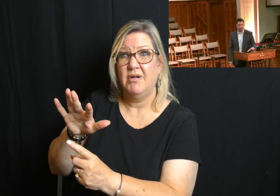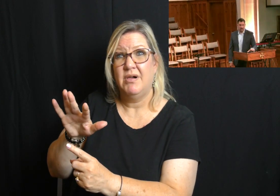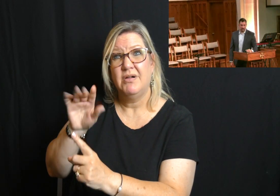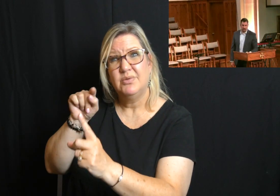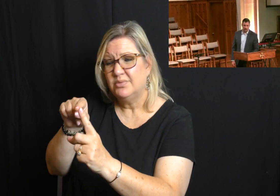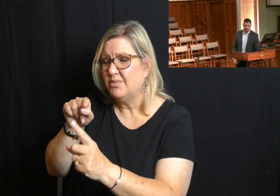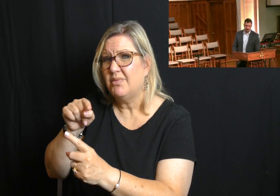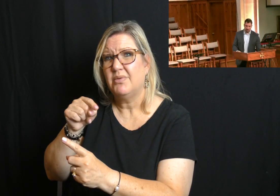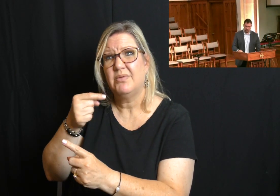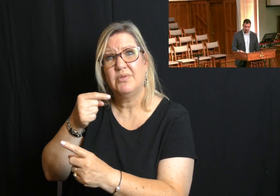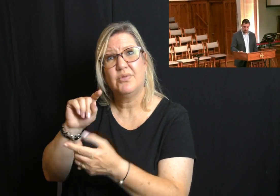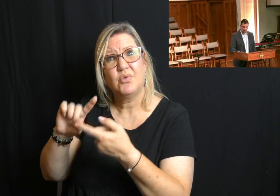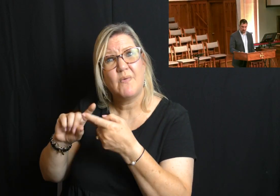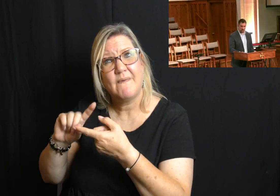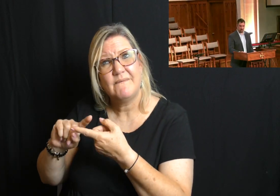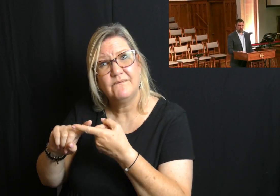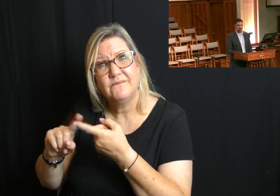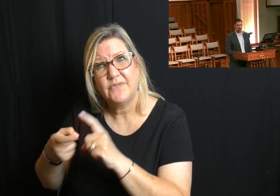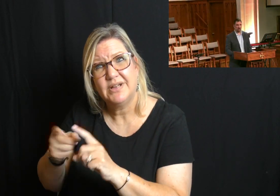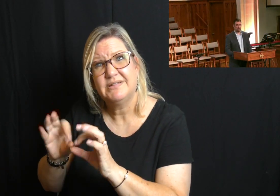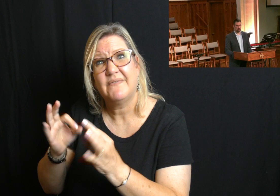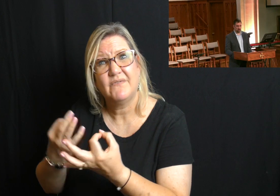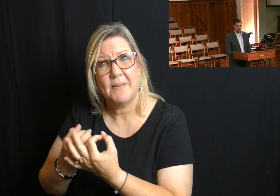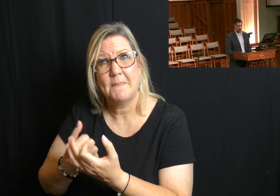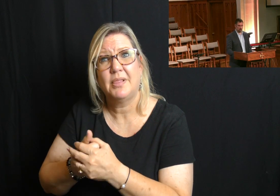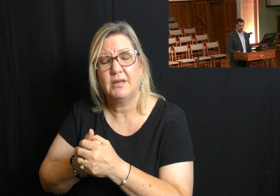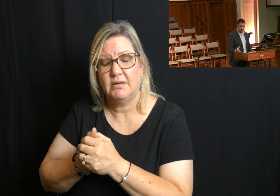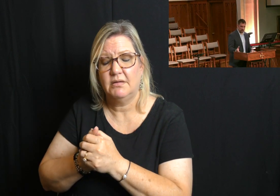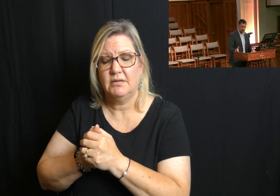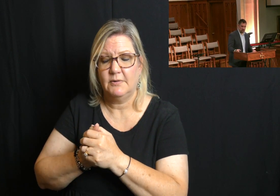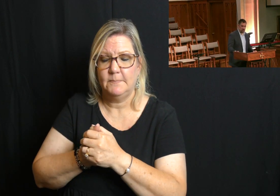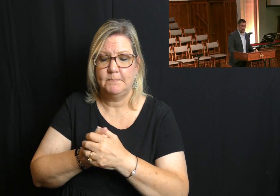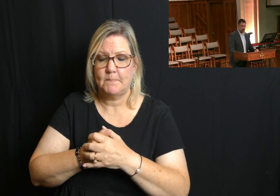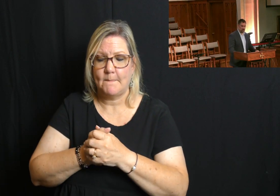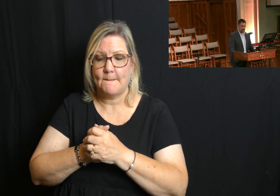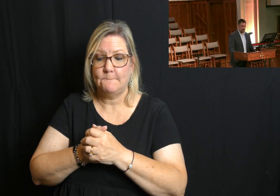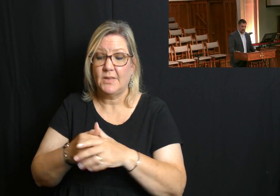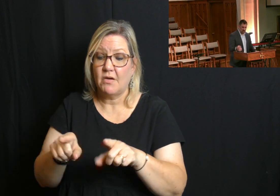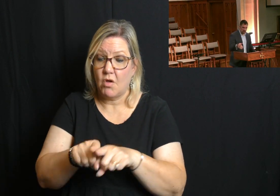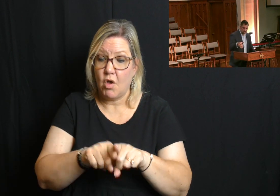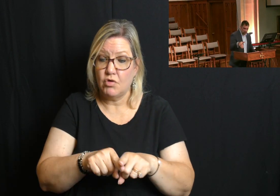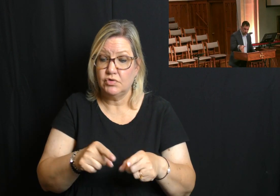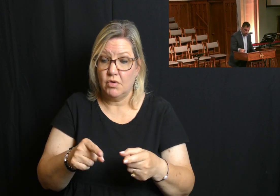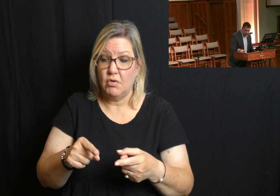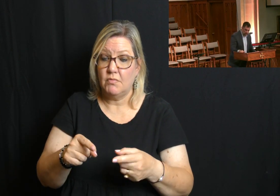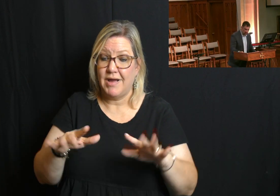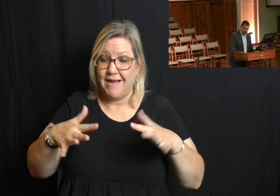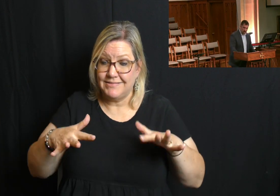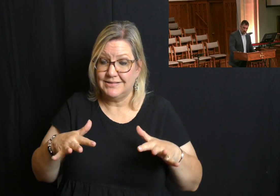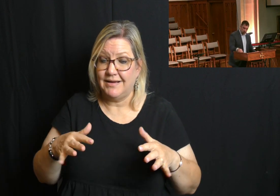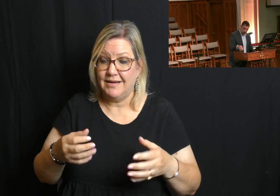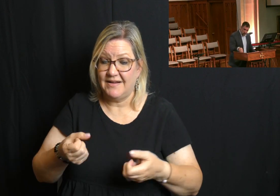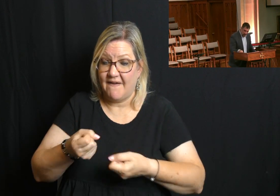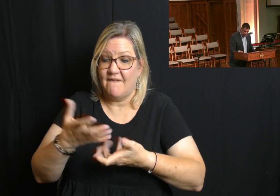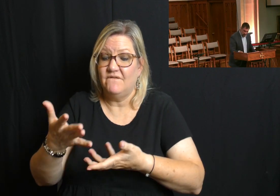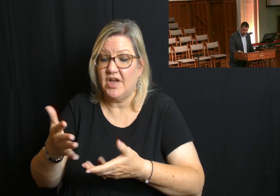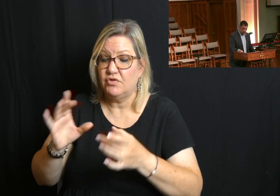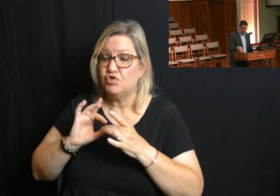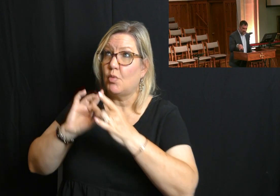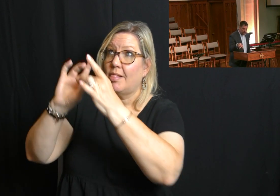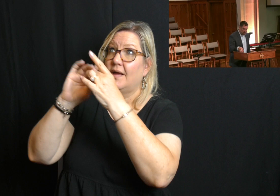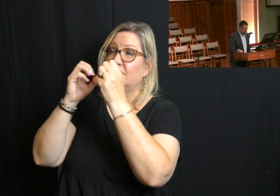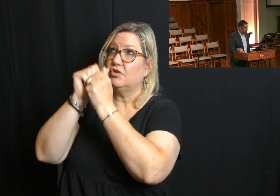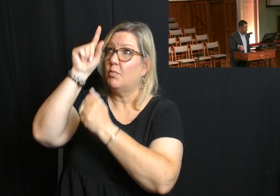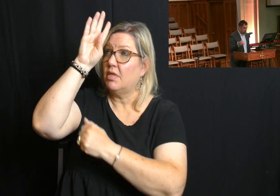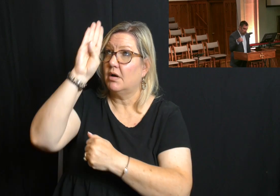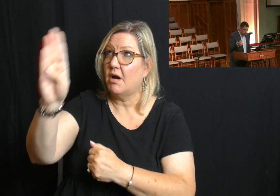Your anxiety affects your relationship with God. Your relationship with God. It hinders your trust and your surrender,